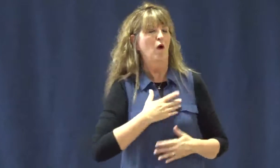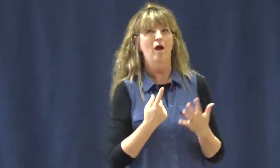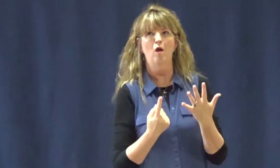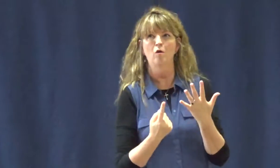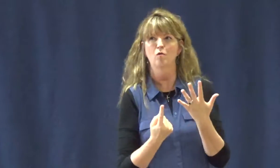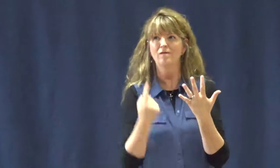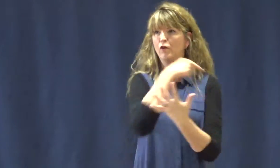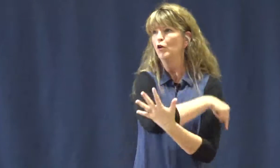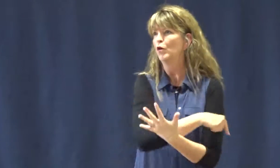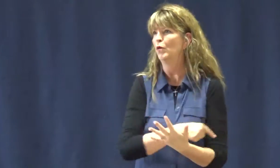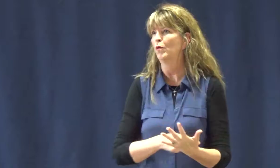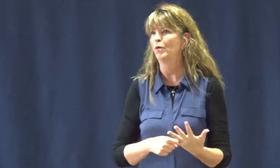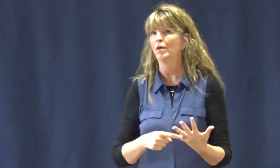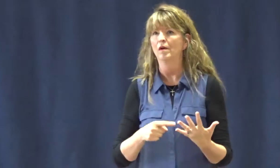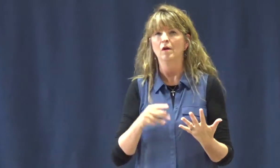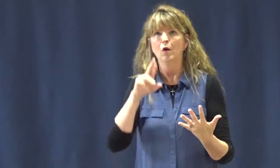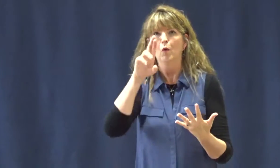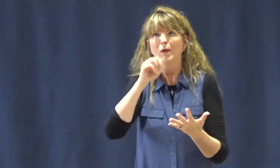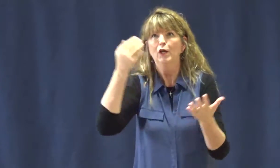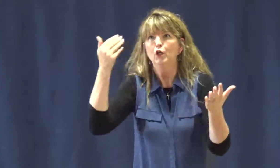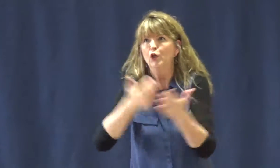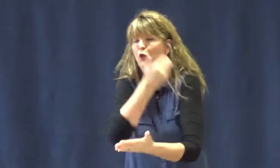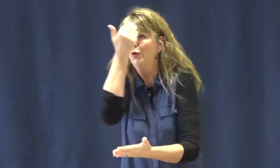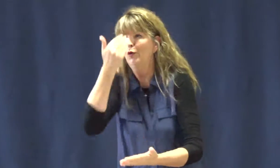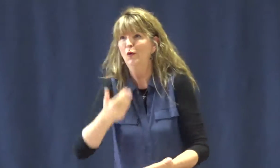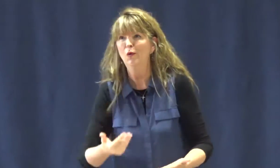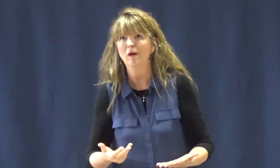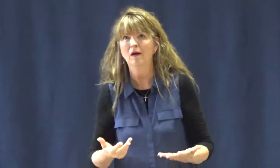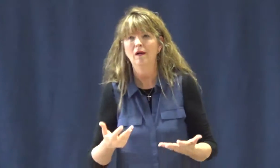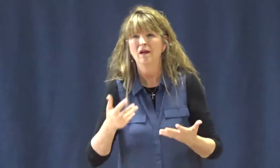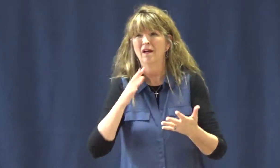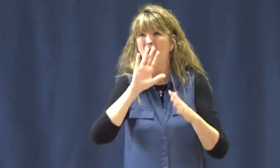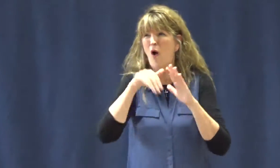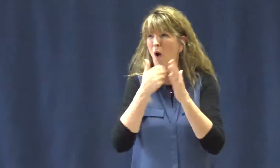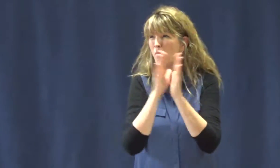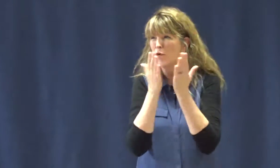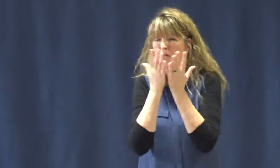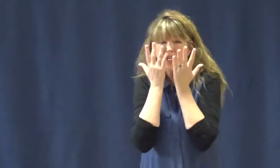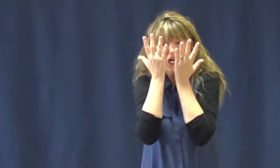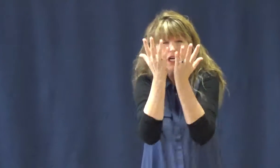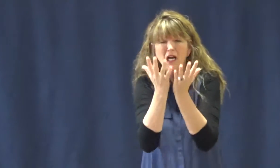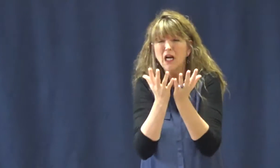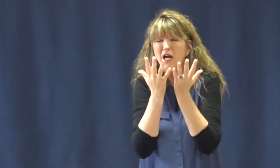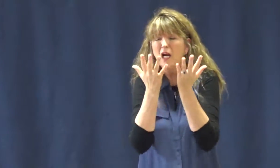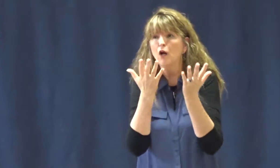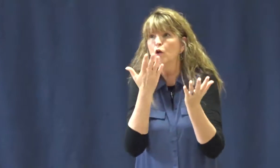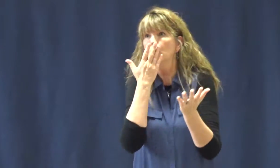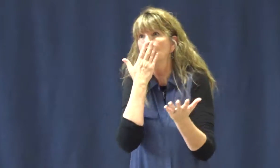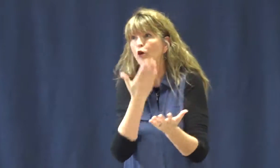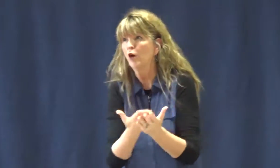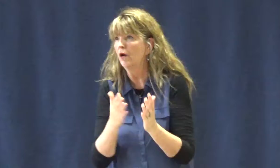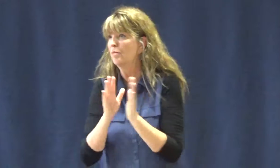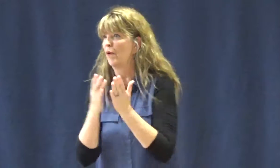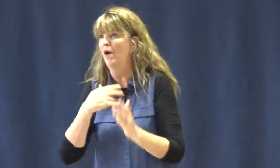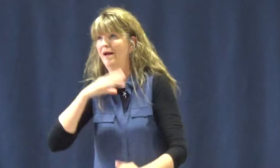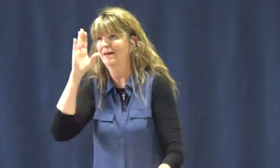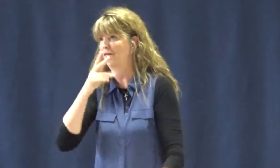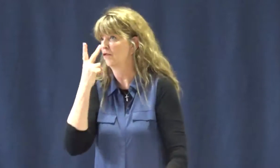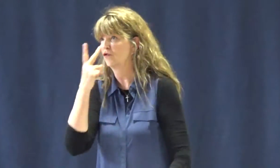knew, but it was a great reviewing and renewing and relearning all the material. The books